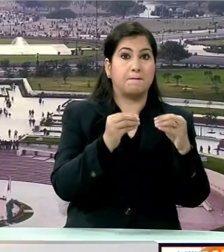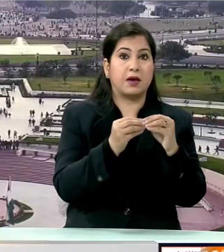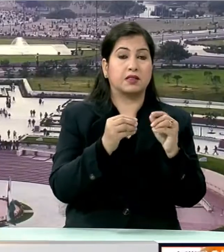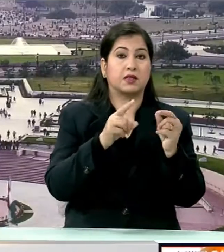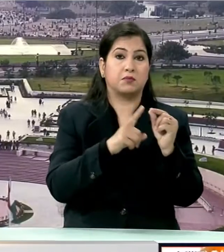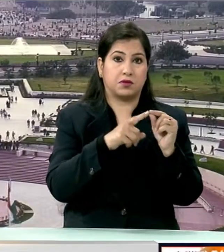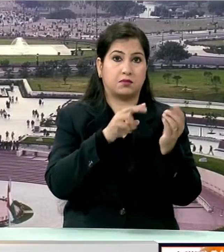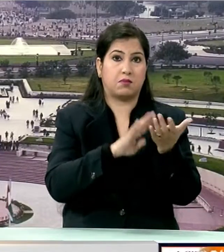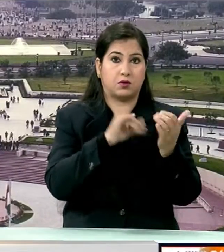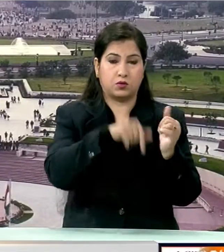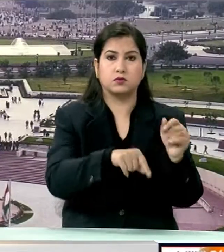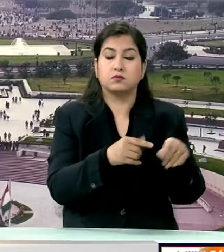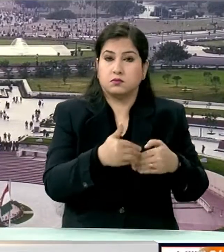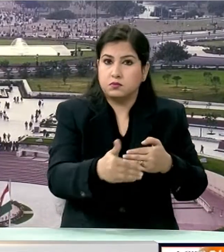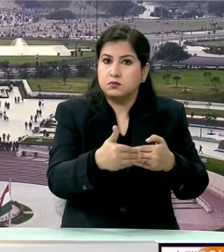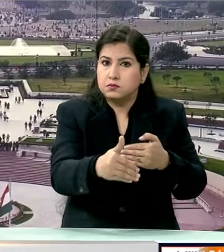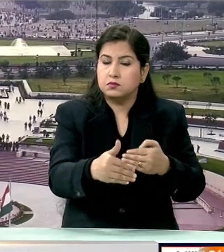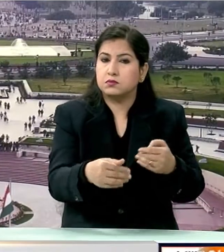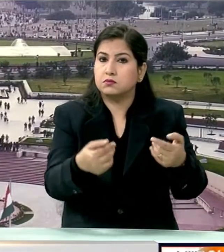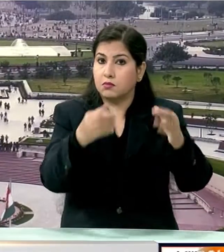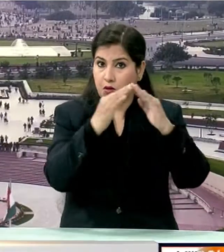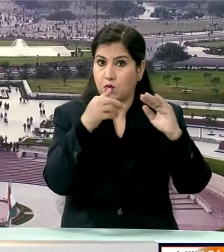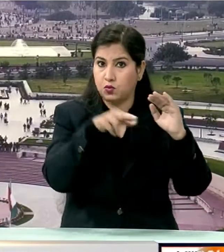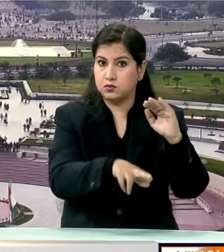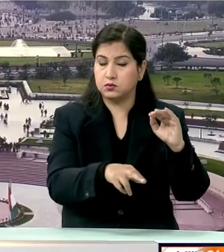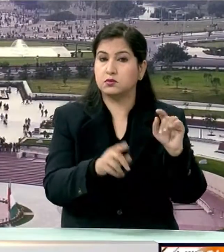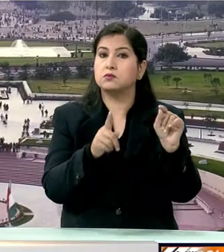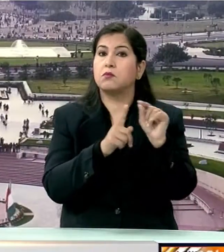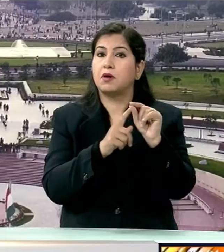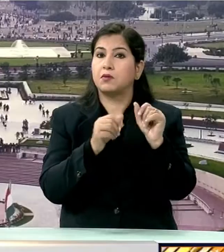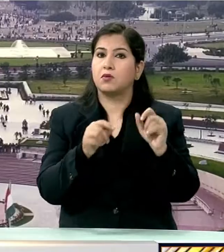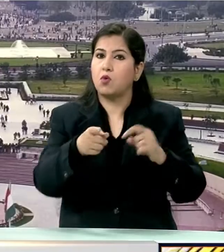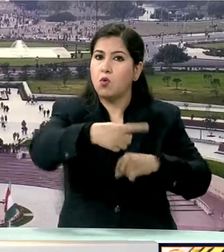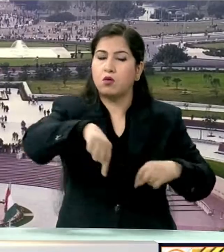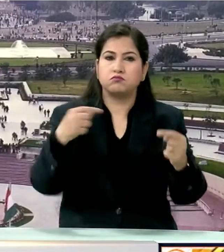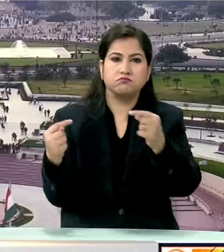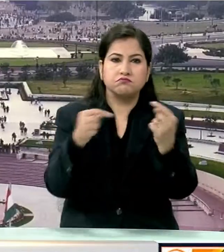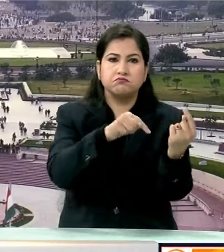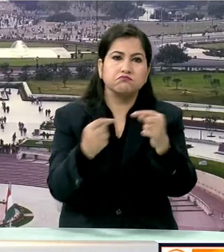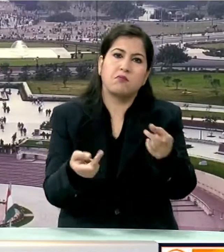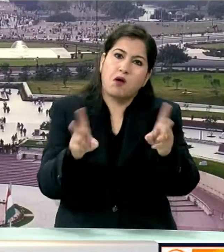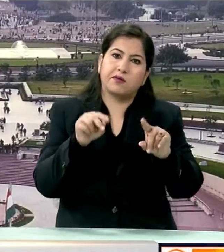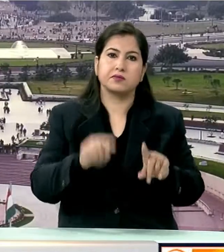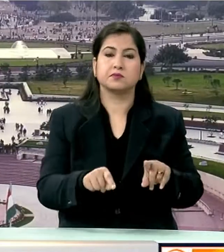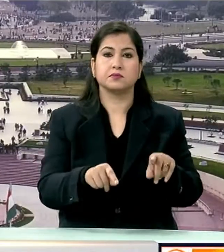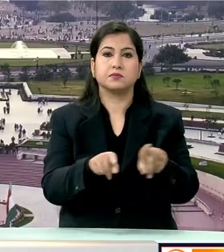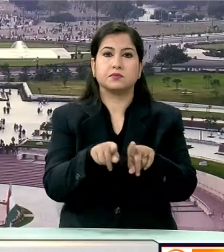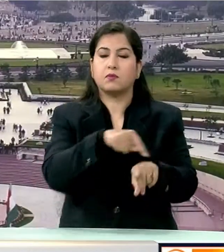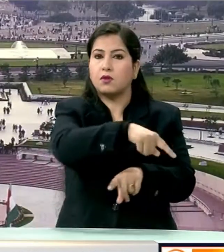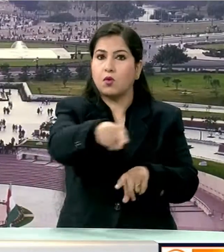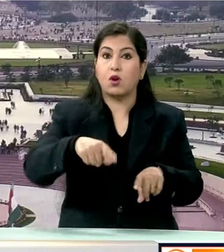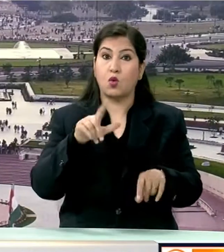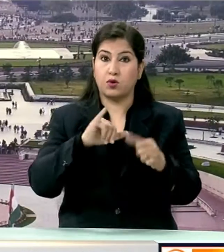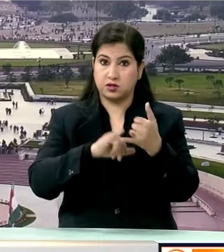Mato. As soon as the proceedings resumed in the House, pandemonium began once again. And amid the ruckus, the Lok